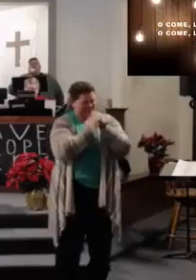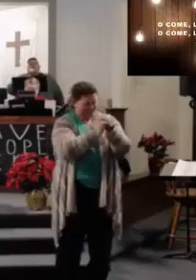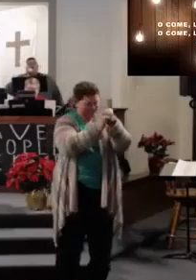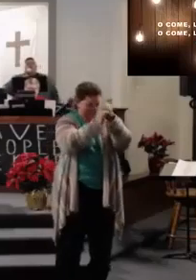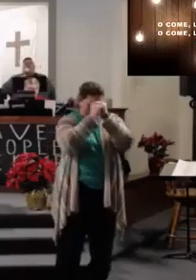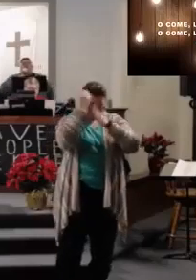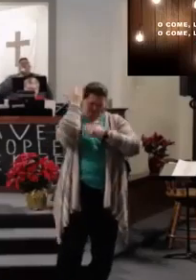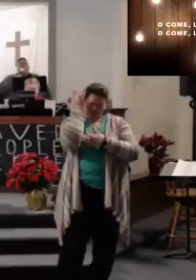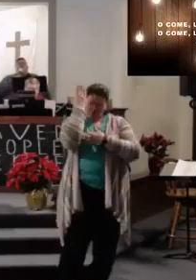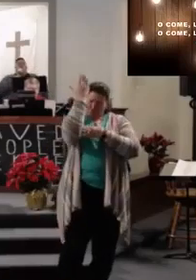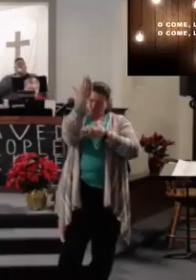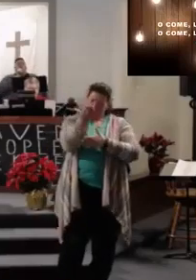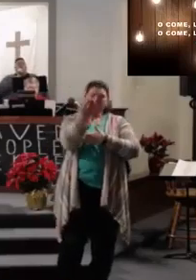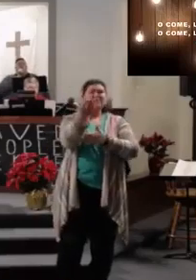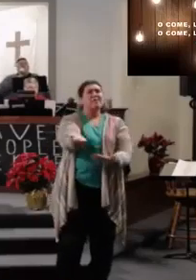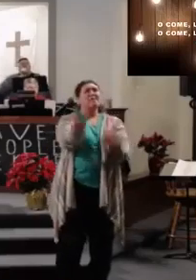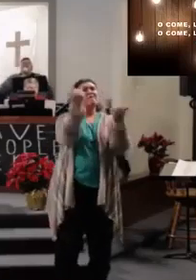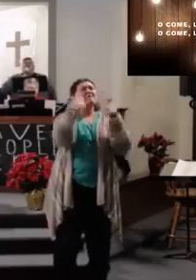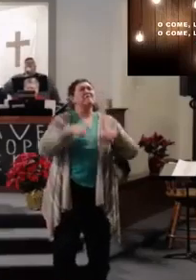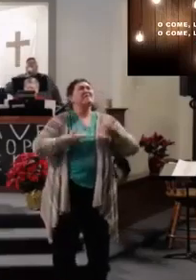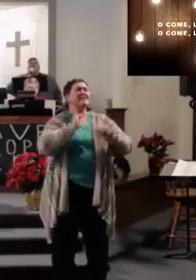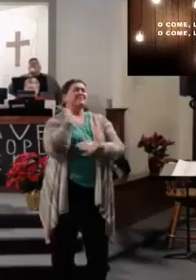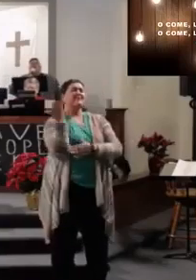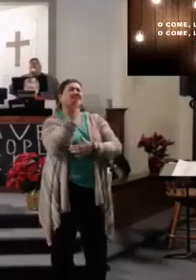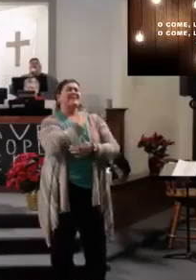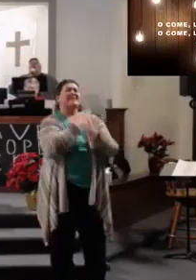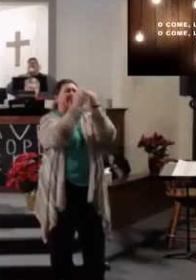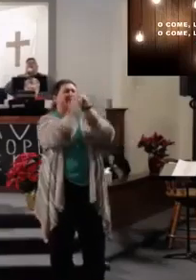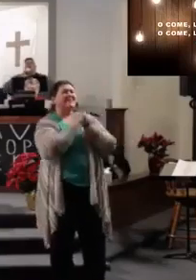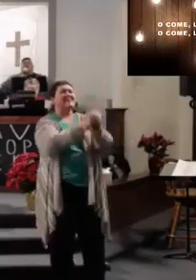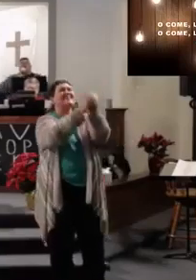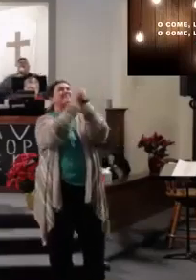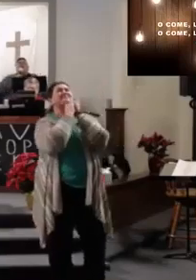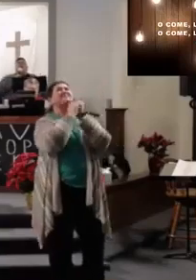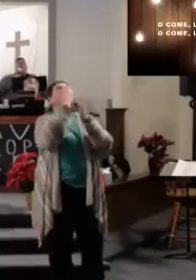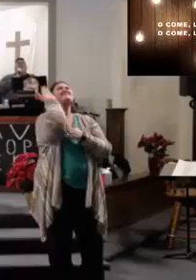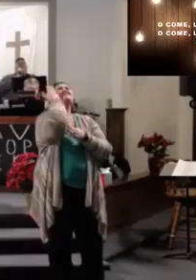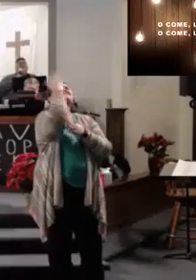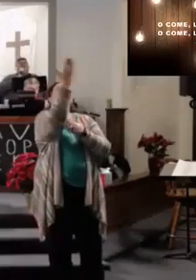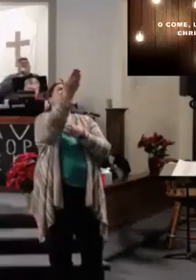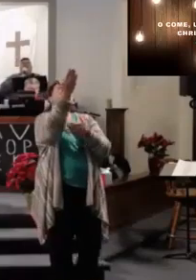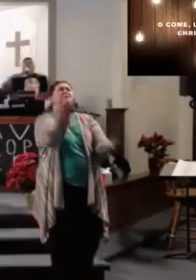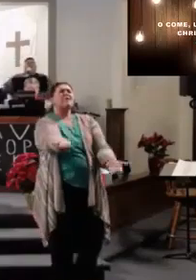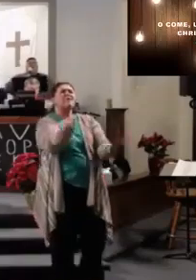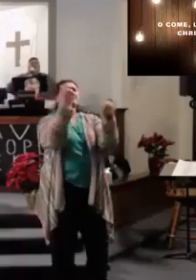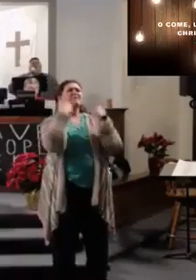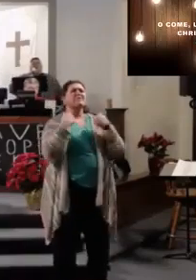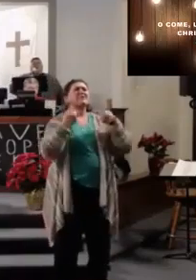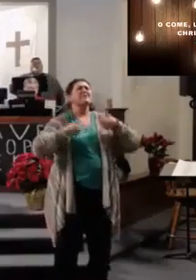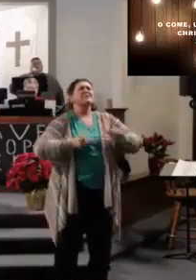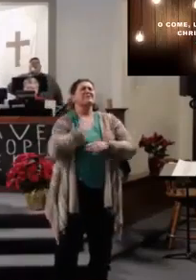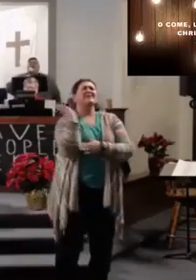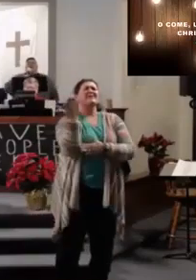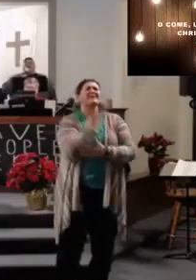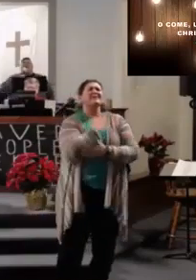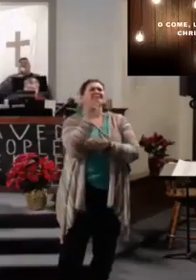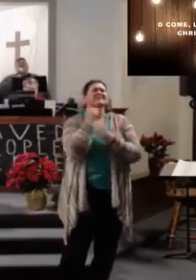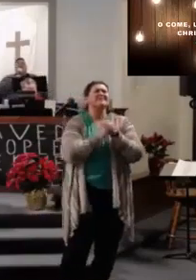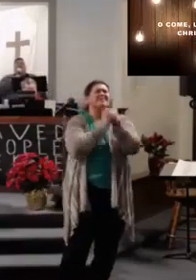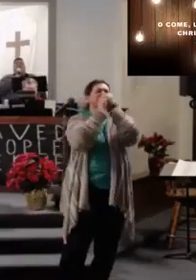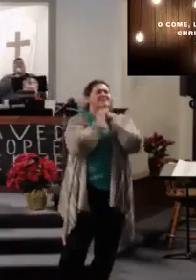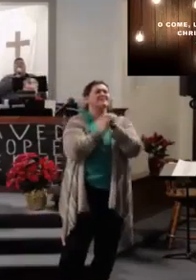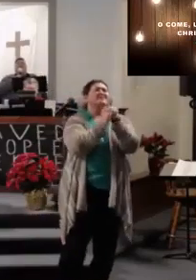us adore him. Oh, come, let us adore him. Oh, come, let